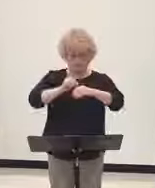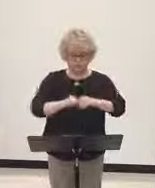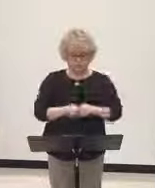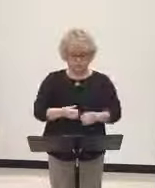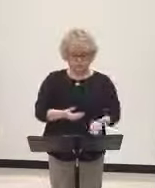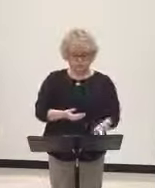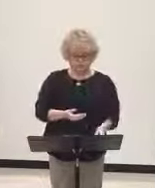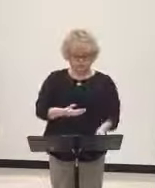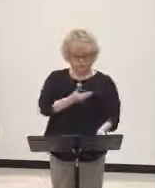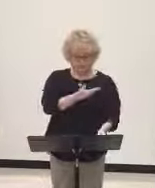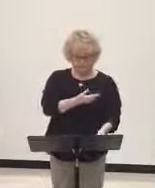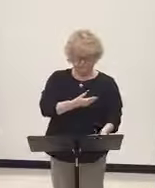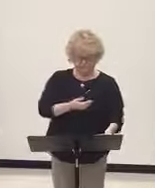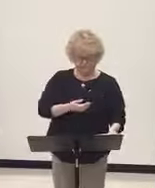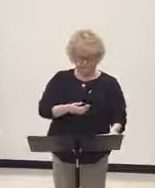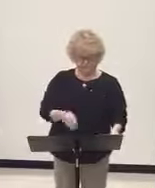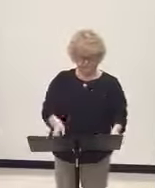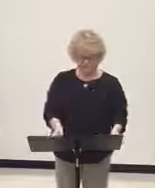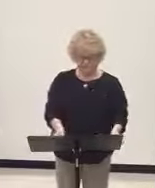all his holy church.